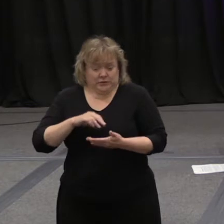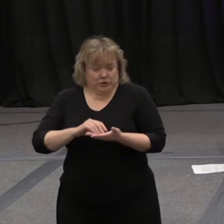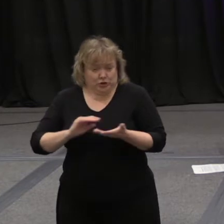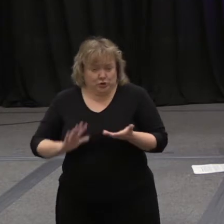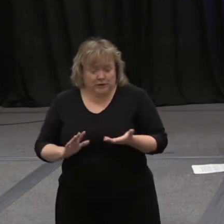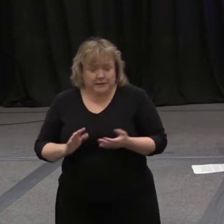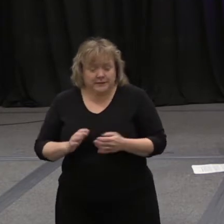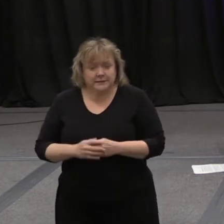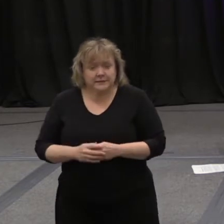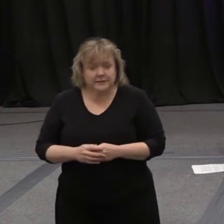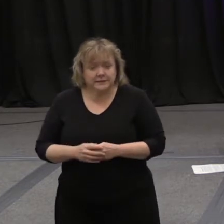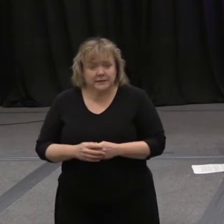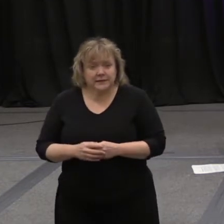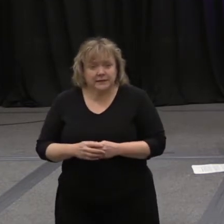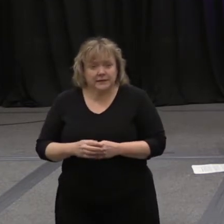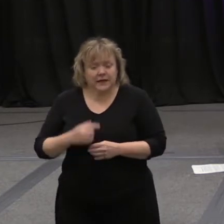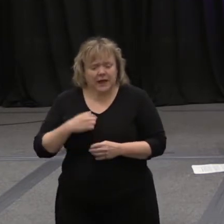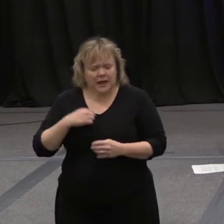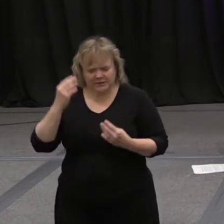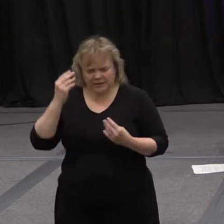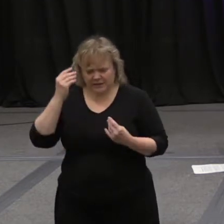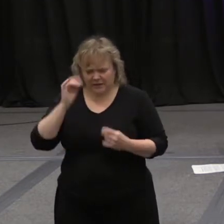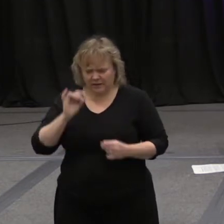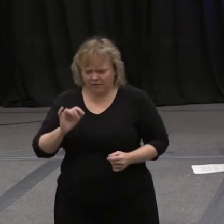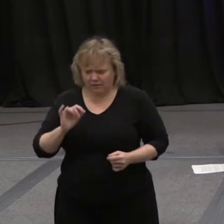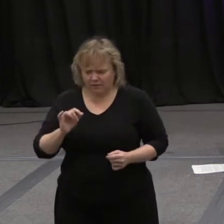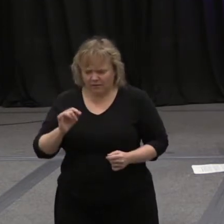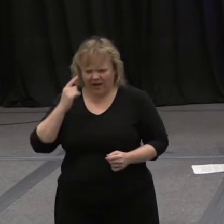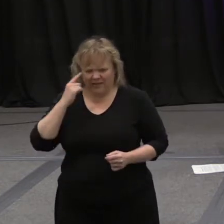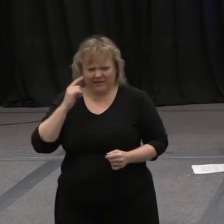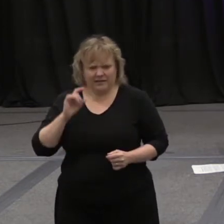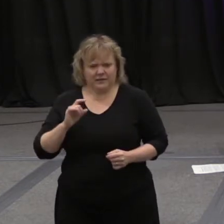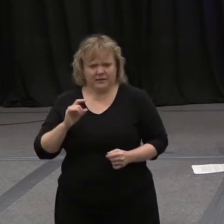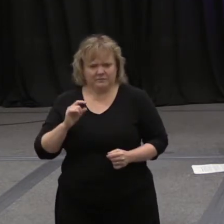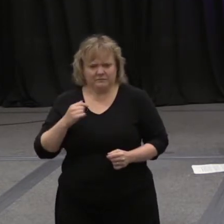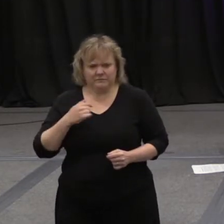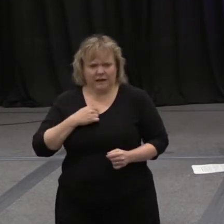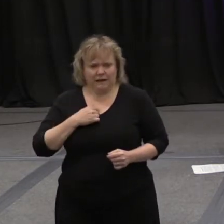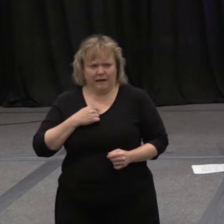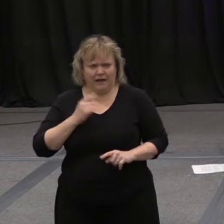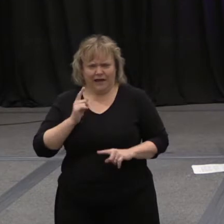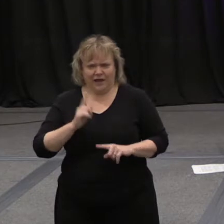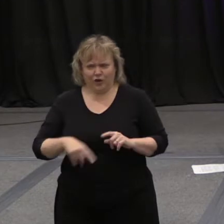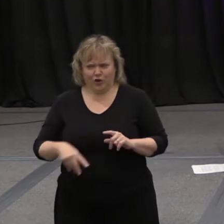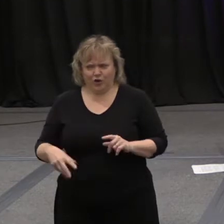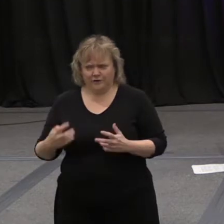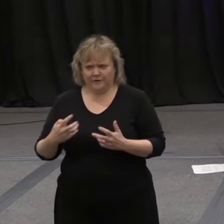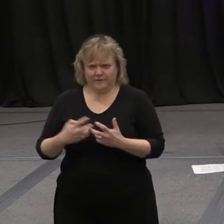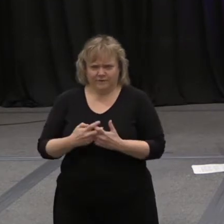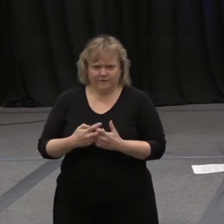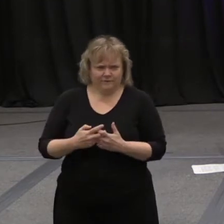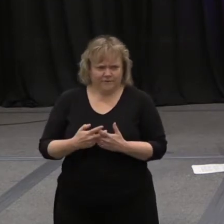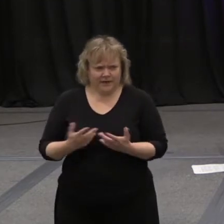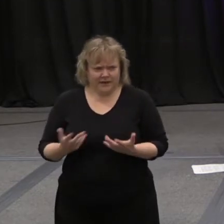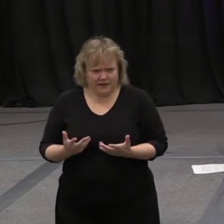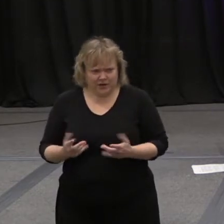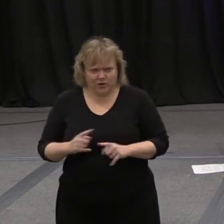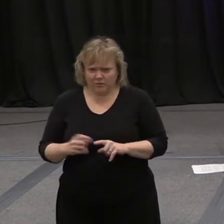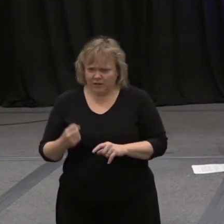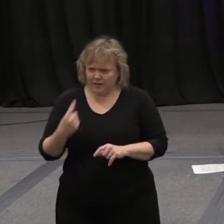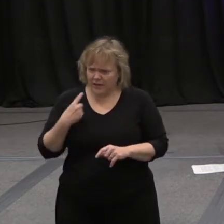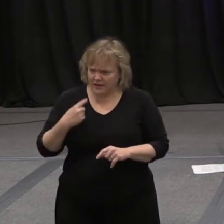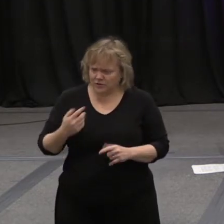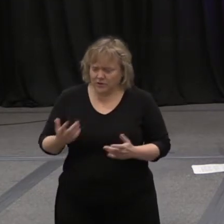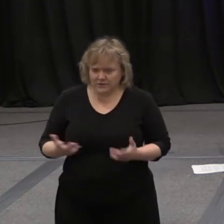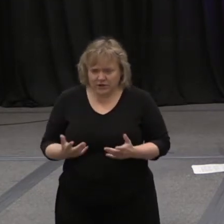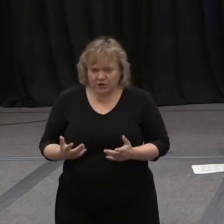showed up thinking, like, I am going to be really the odd person out here, and I wasn't at all,